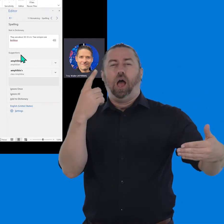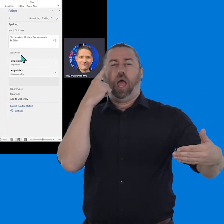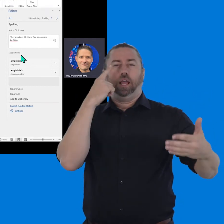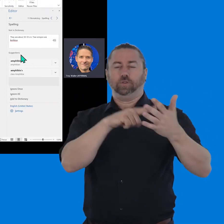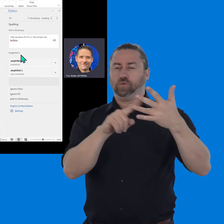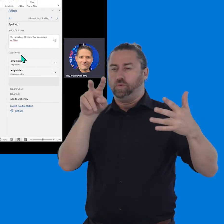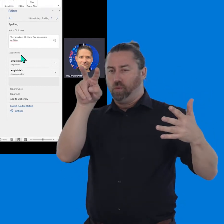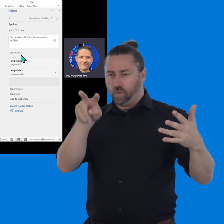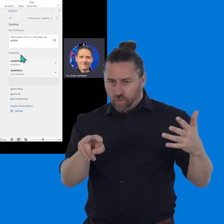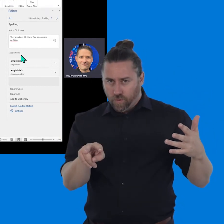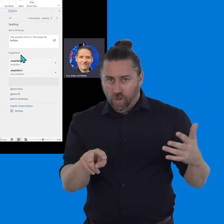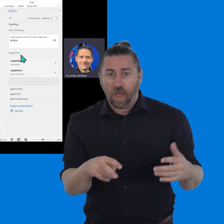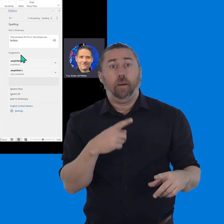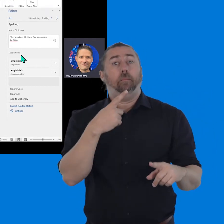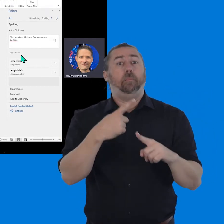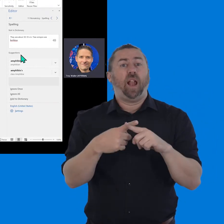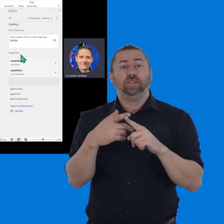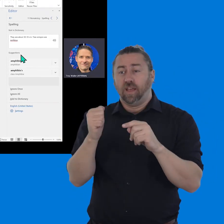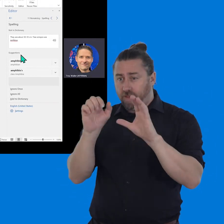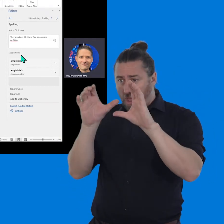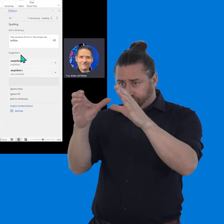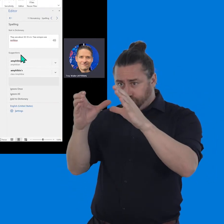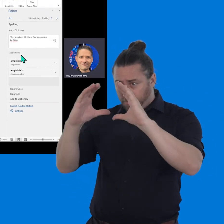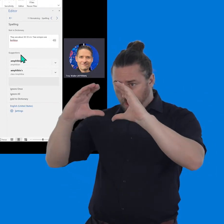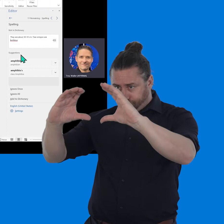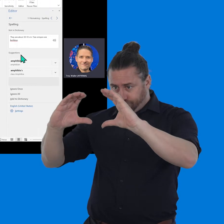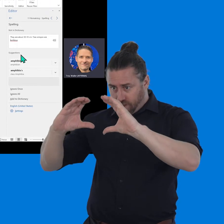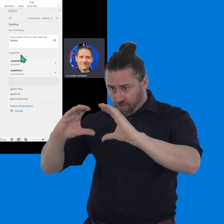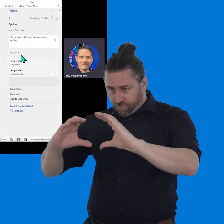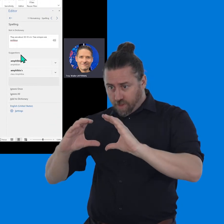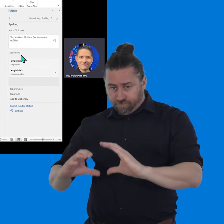too is it's doing it in a categorical sense, right? So it's